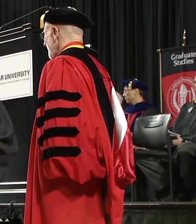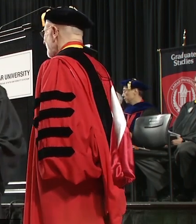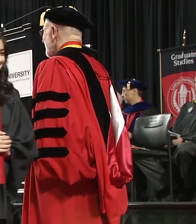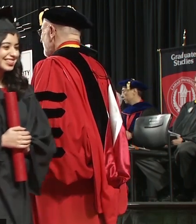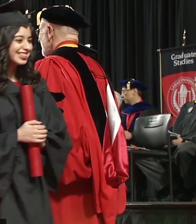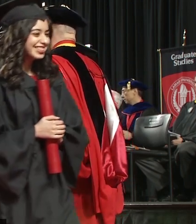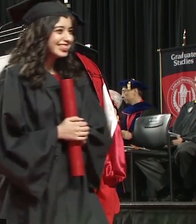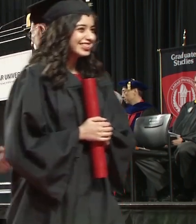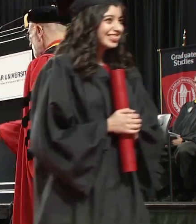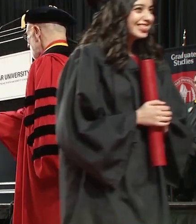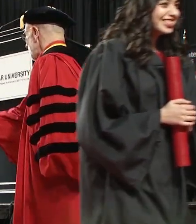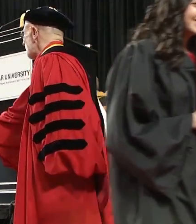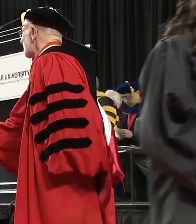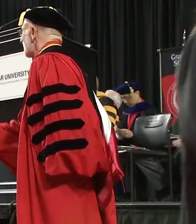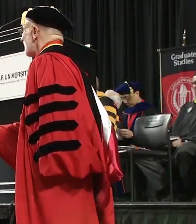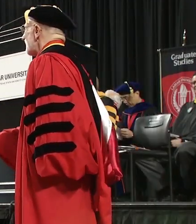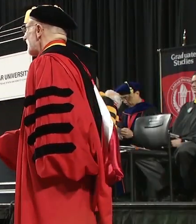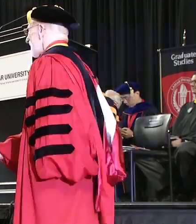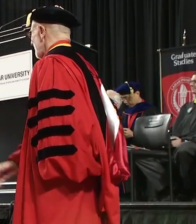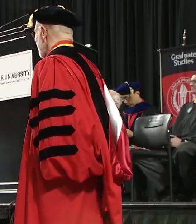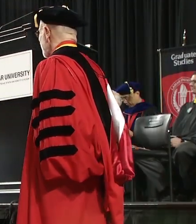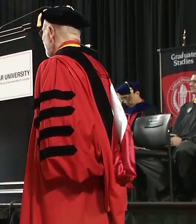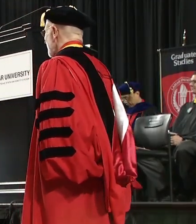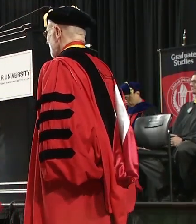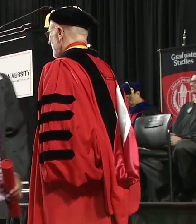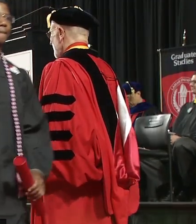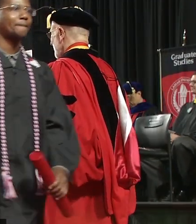Peyton Gilwood Brown.